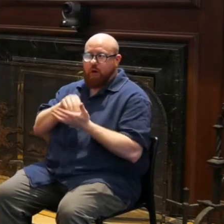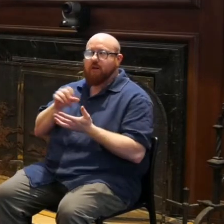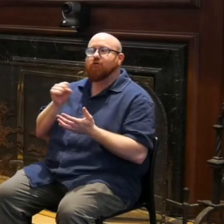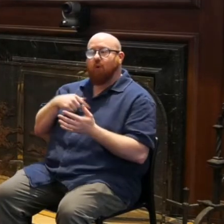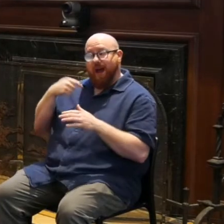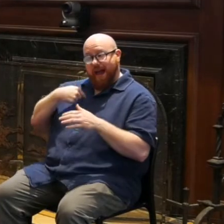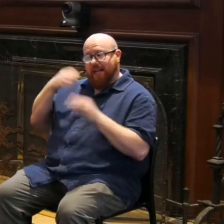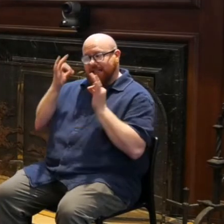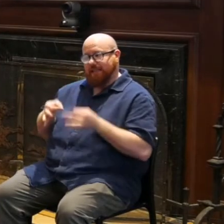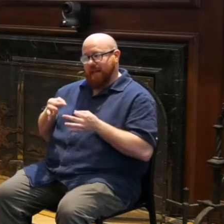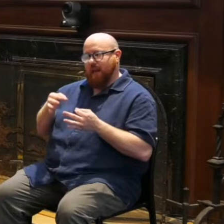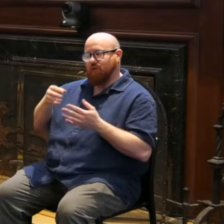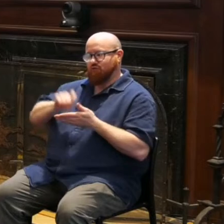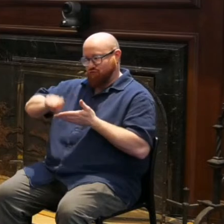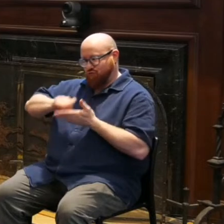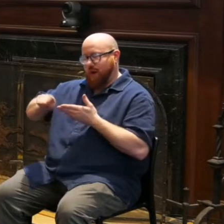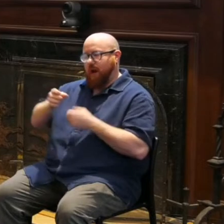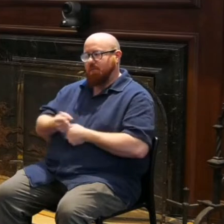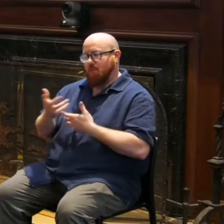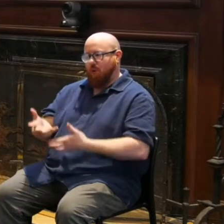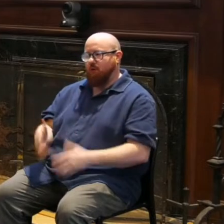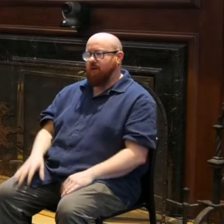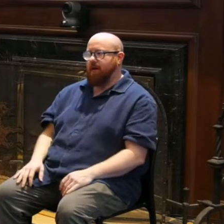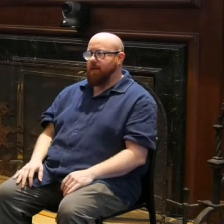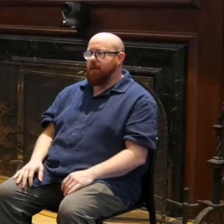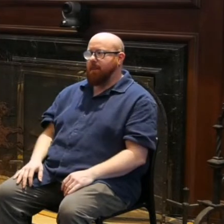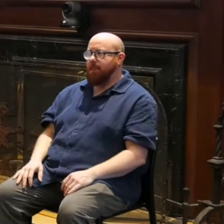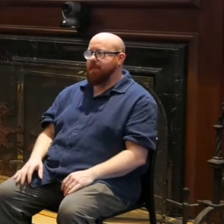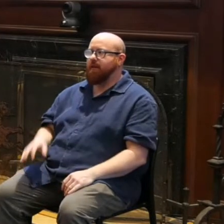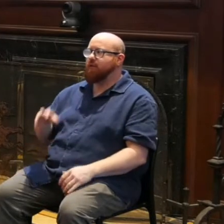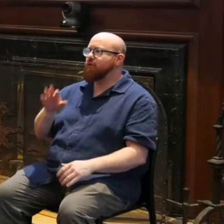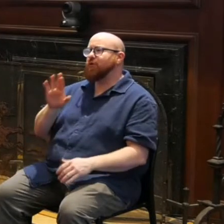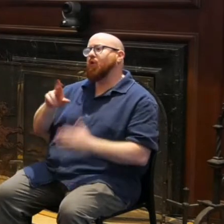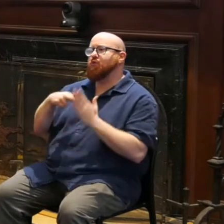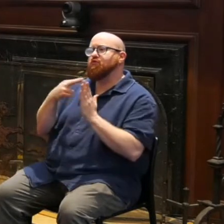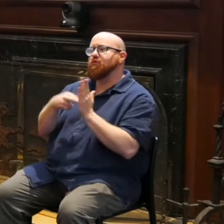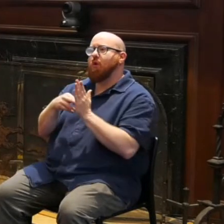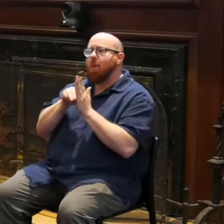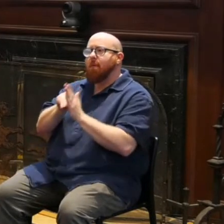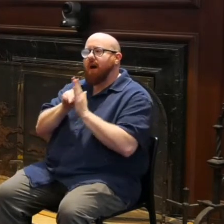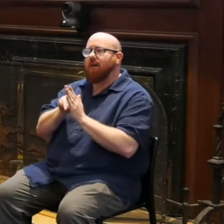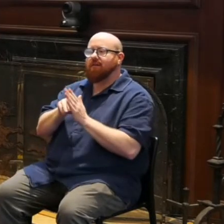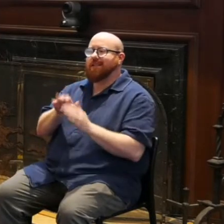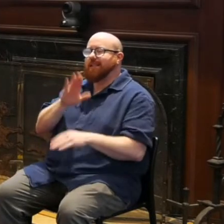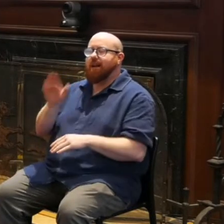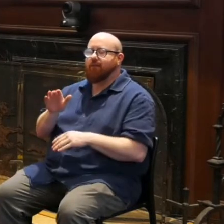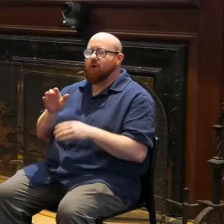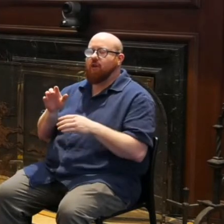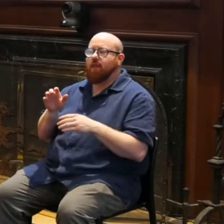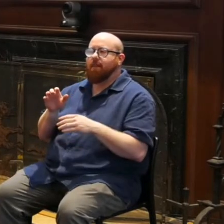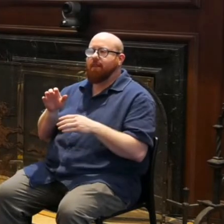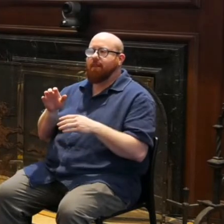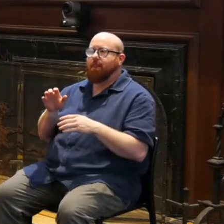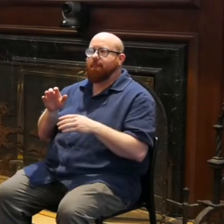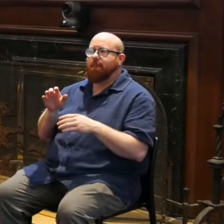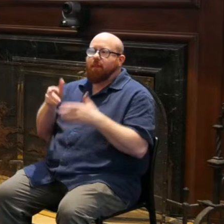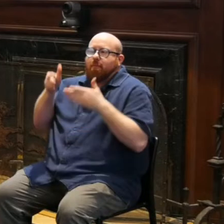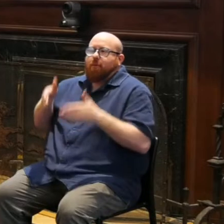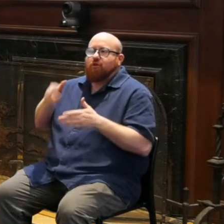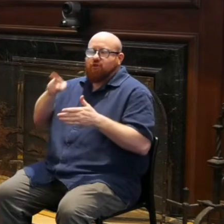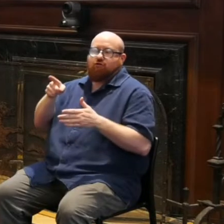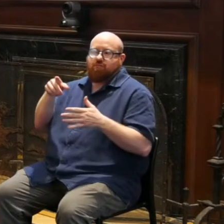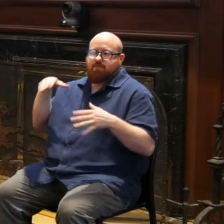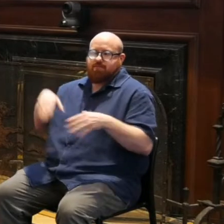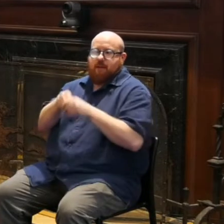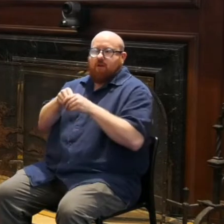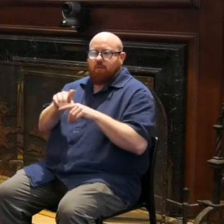poem. Very seldom is your role model the person you married to. The poem is called Al Rock, which is my wife. It could